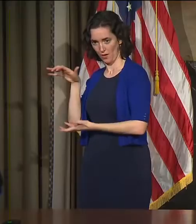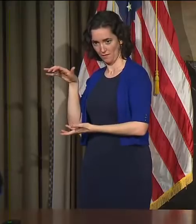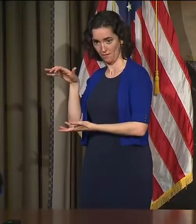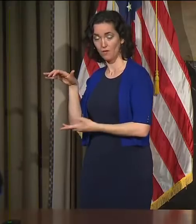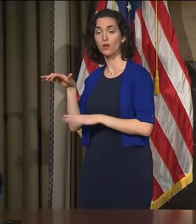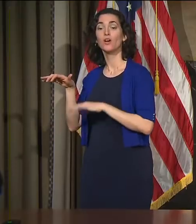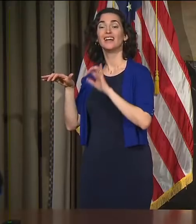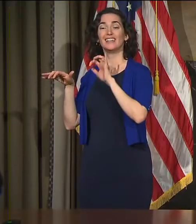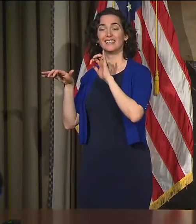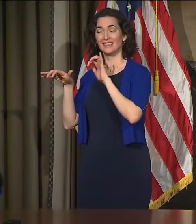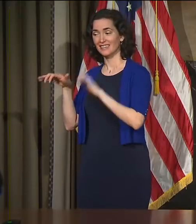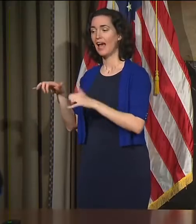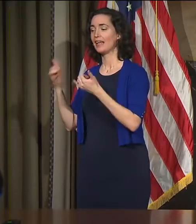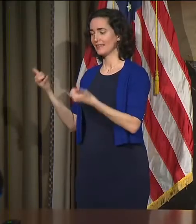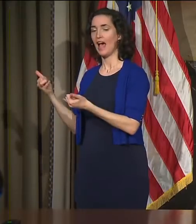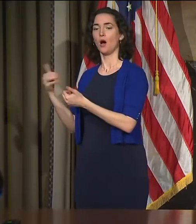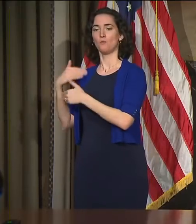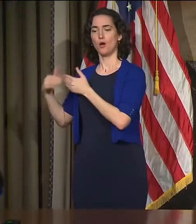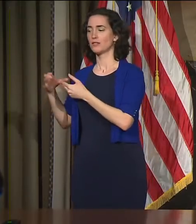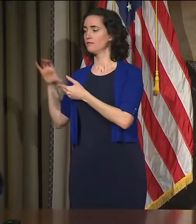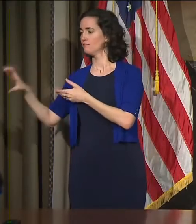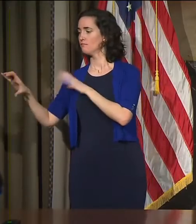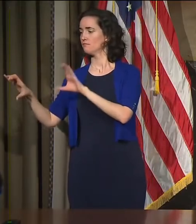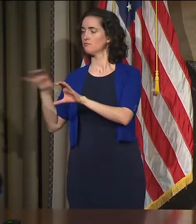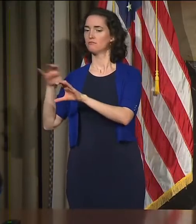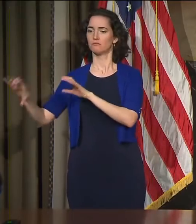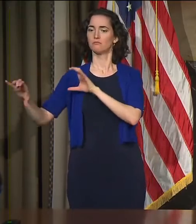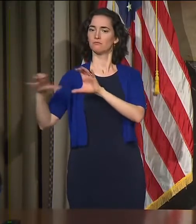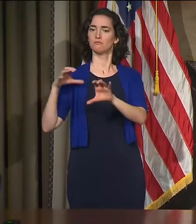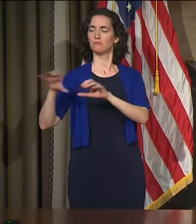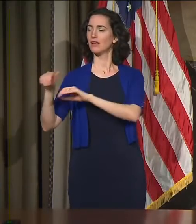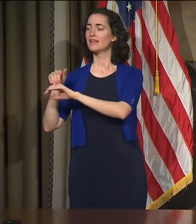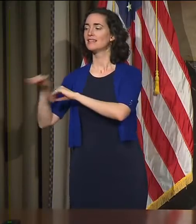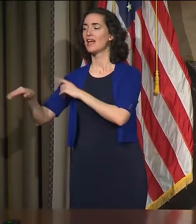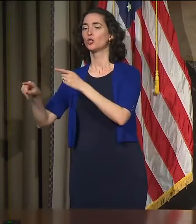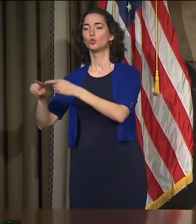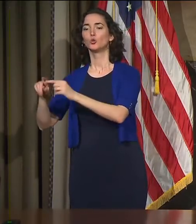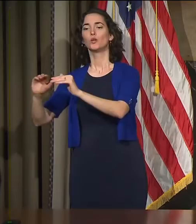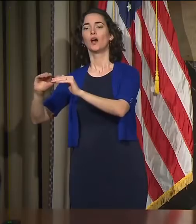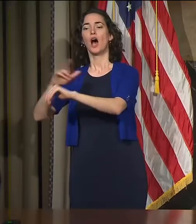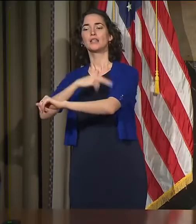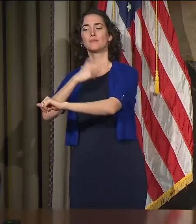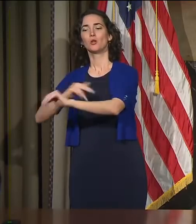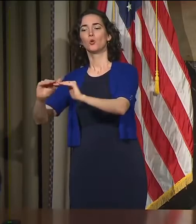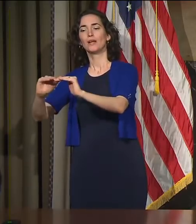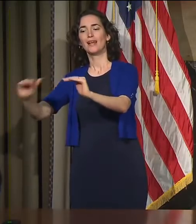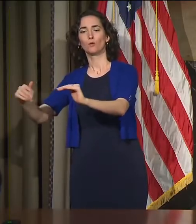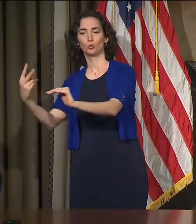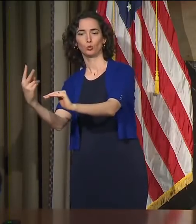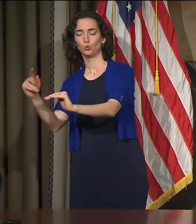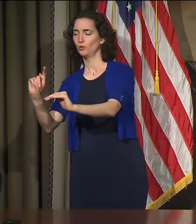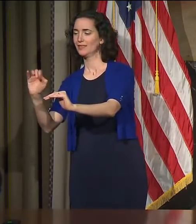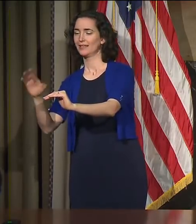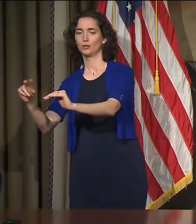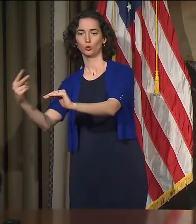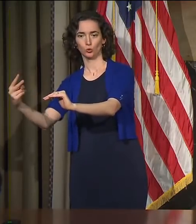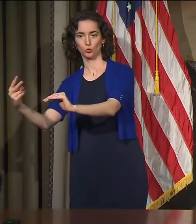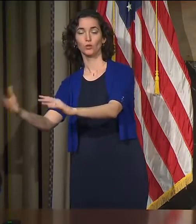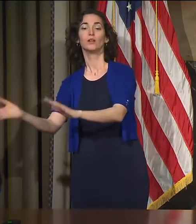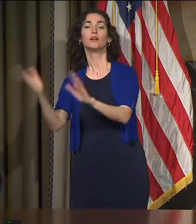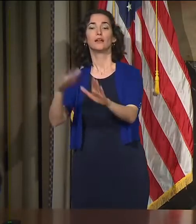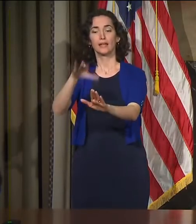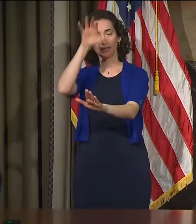currently being divided up and then shipped out to Tier 2 hospitals, and namely EMS and